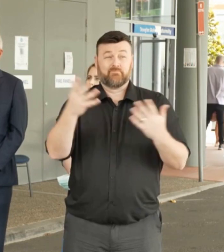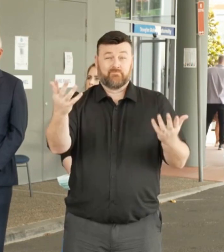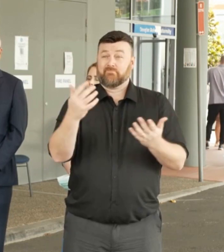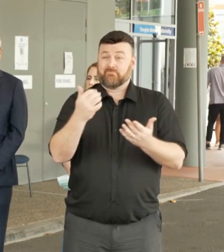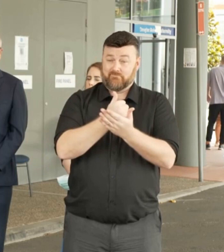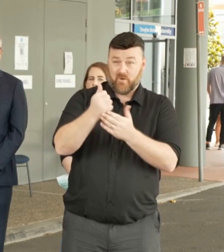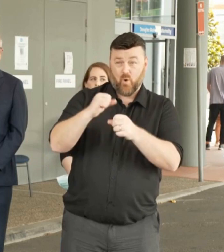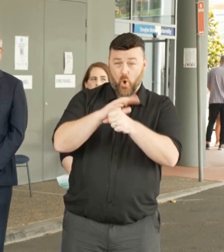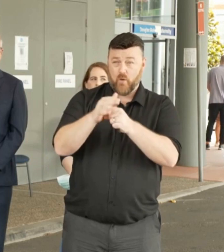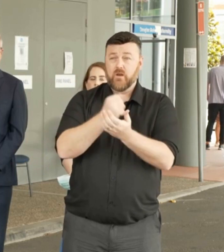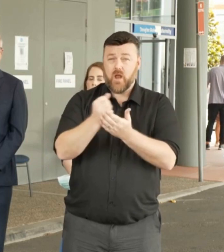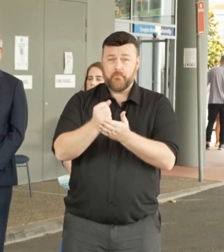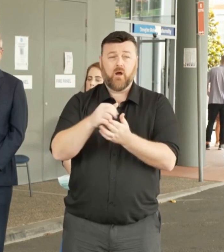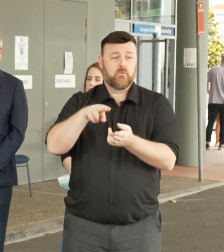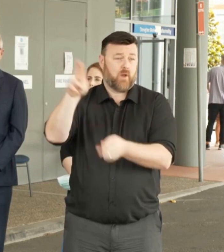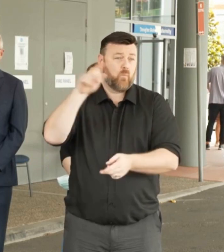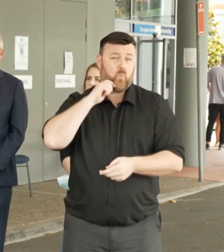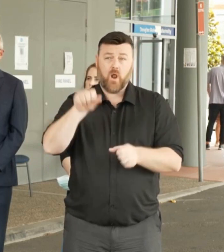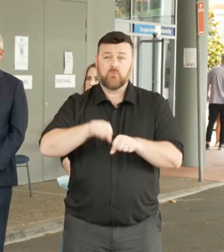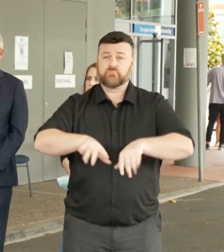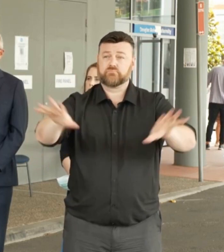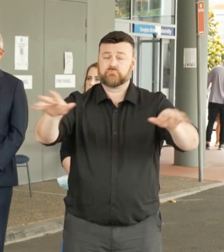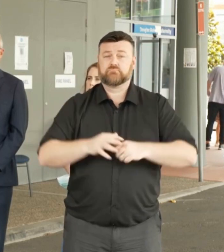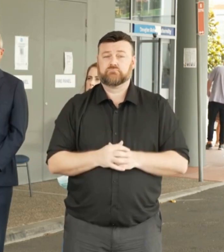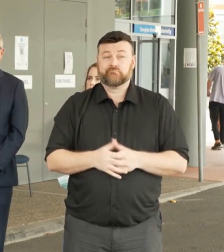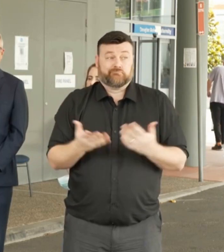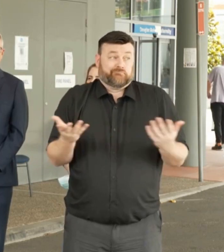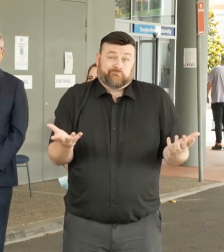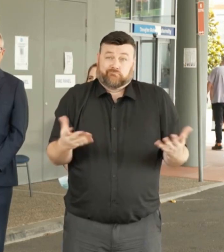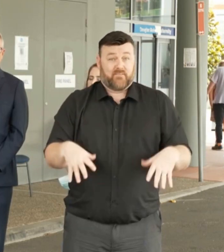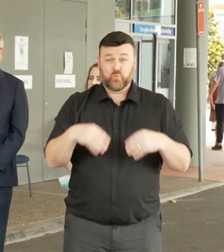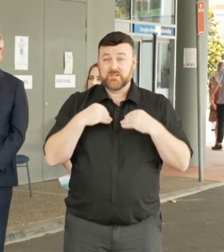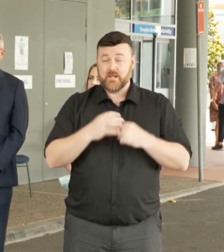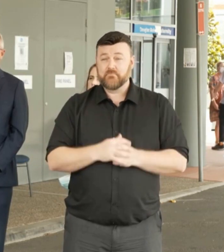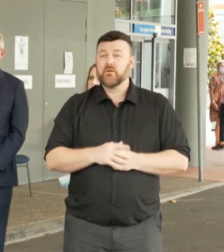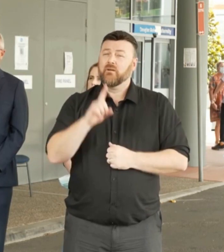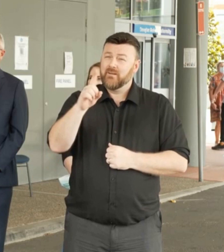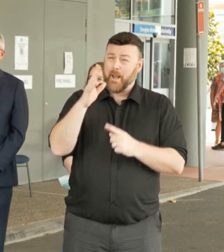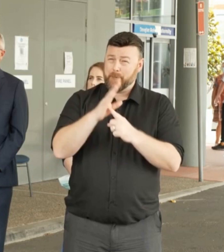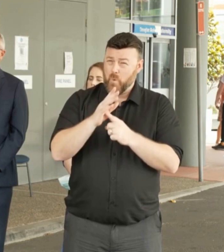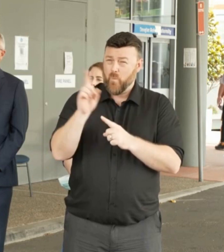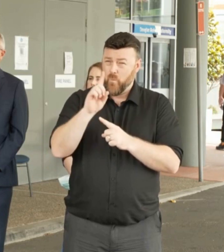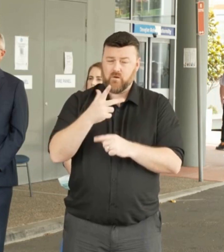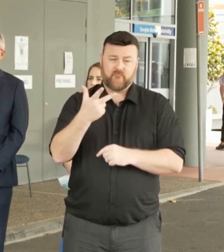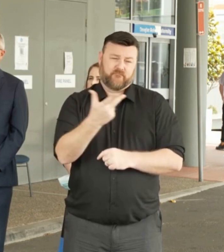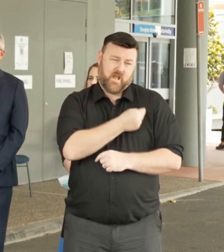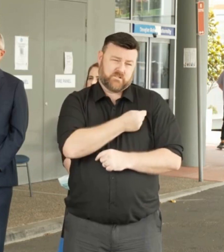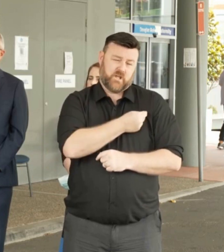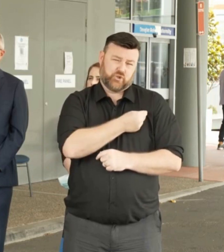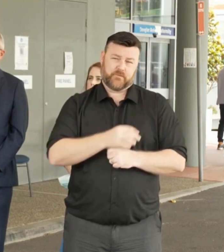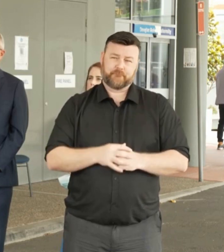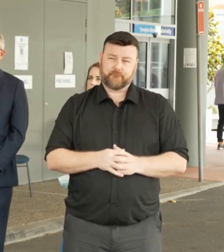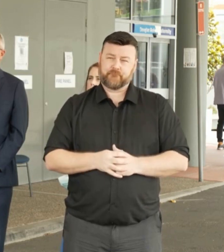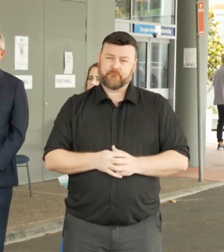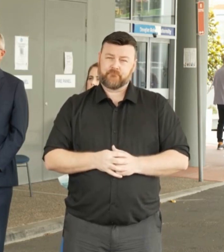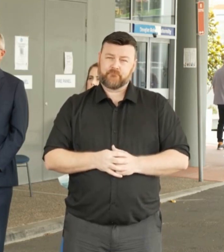new normal as we move through this, and vaccination has been key. We need to tailor our settings. We're always monitoring the